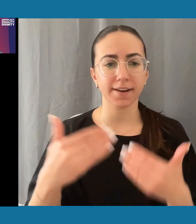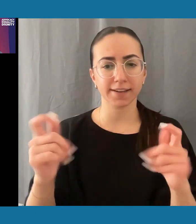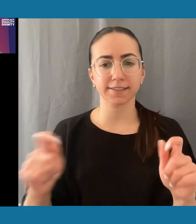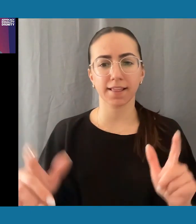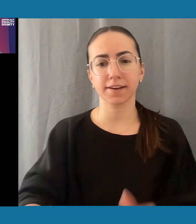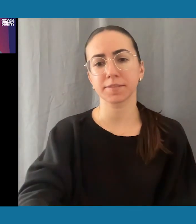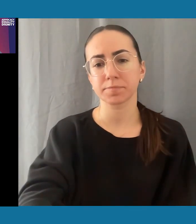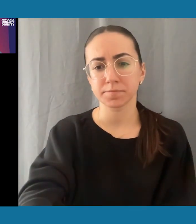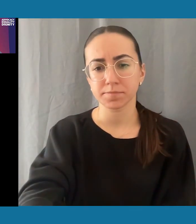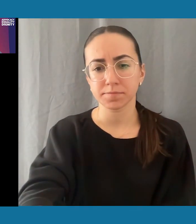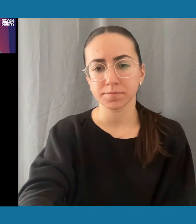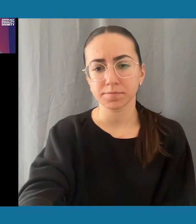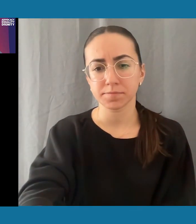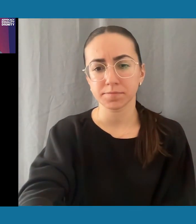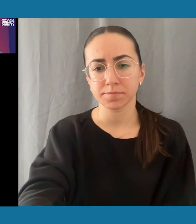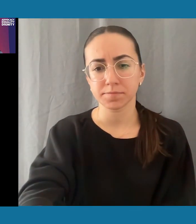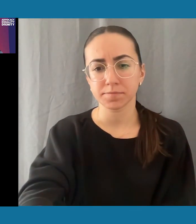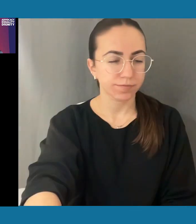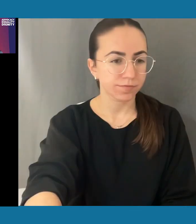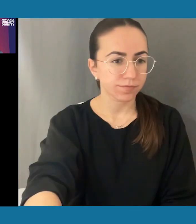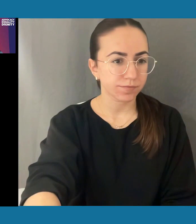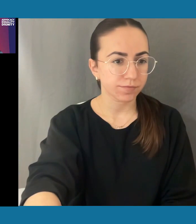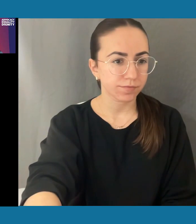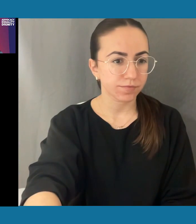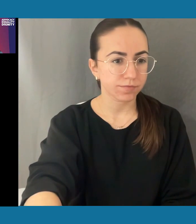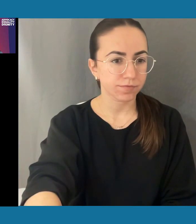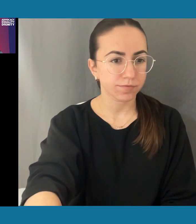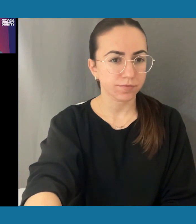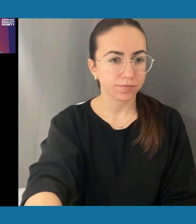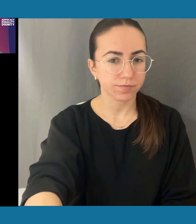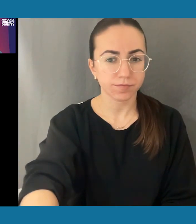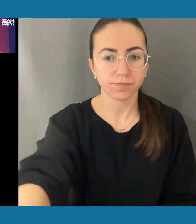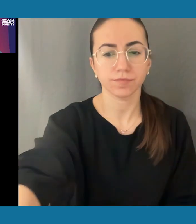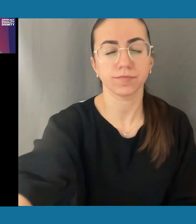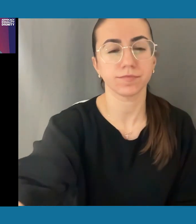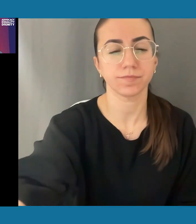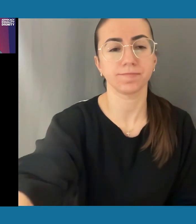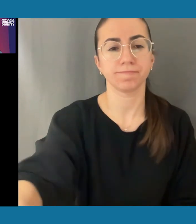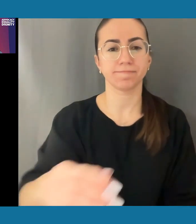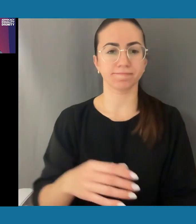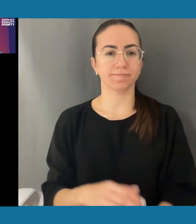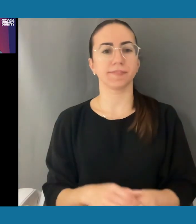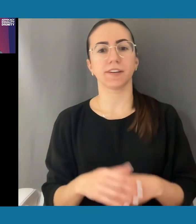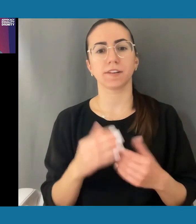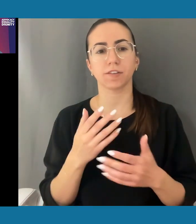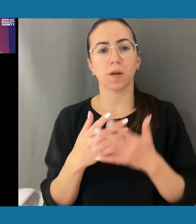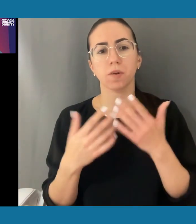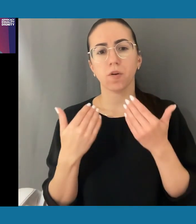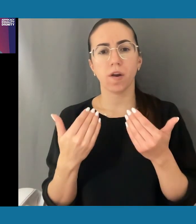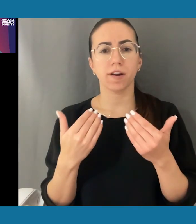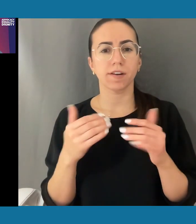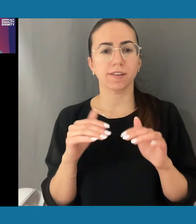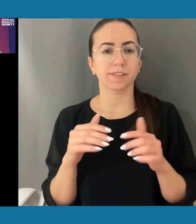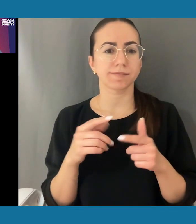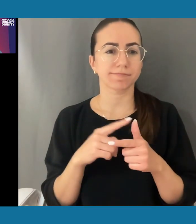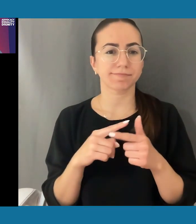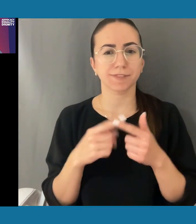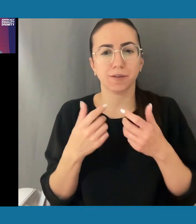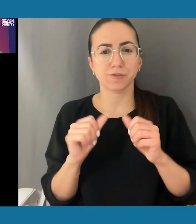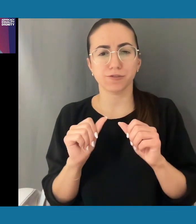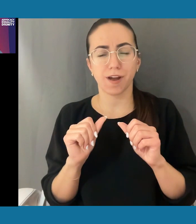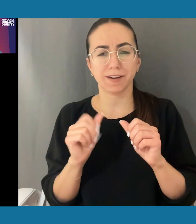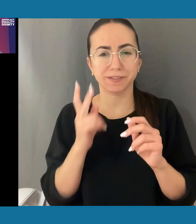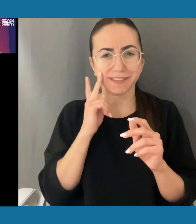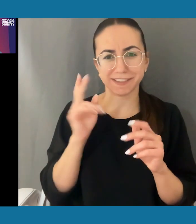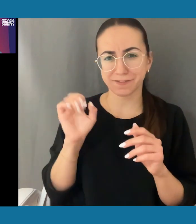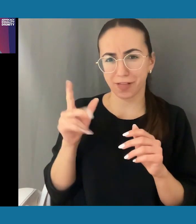Okay, I'm going to turn it back over to Olivia for some example client scenarios. I may pipe in if I can't help myself, but I'll turn it over to